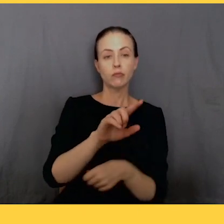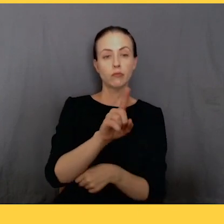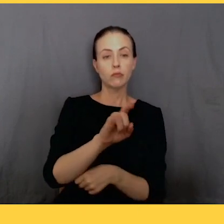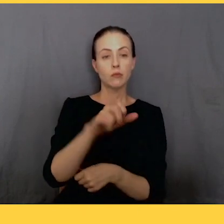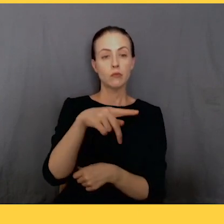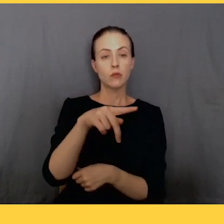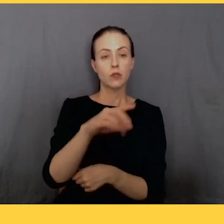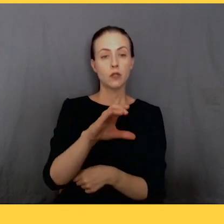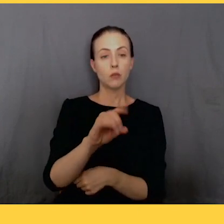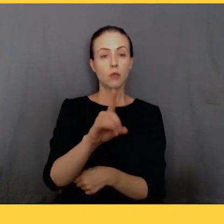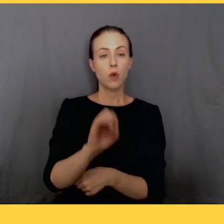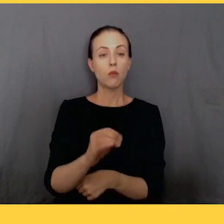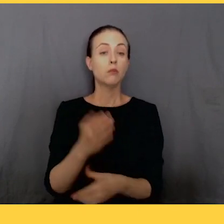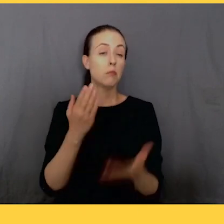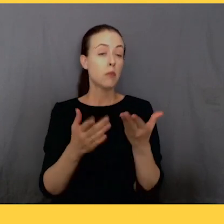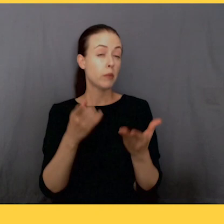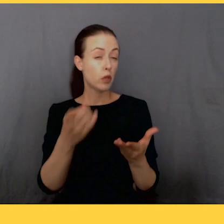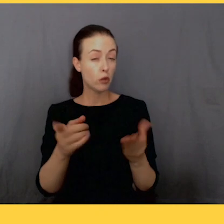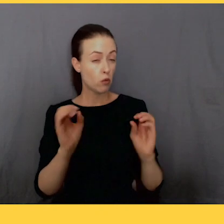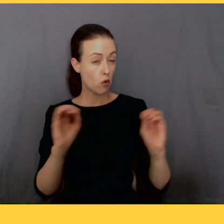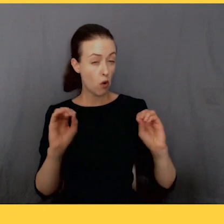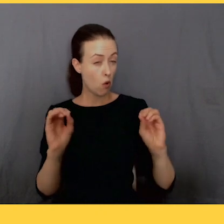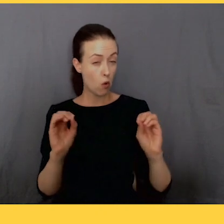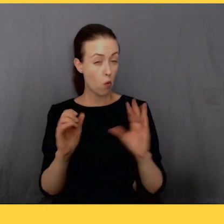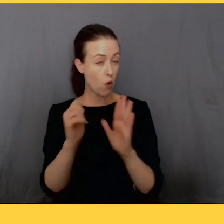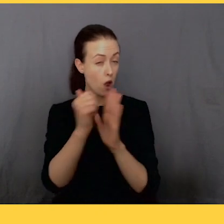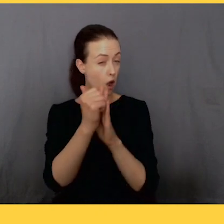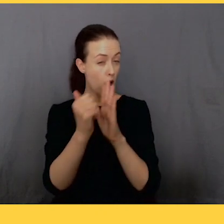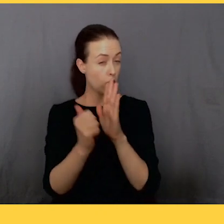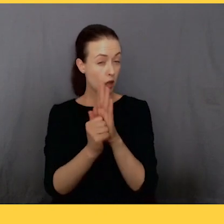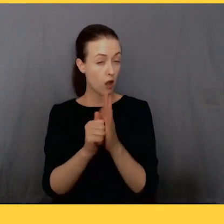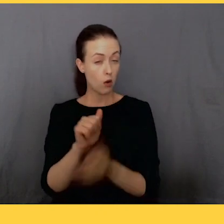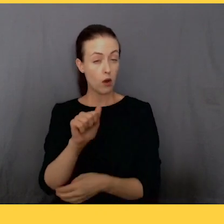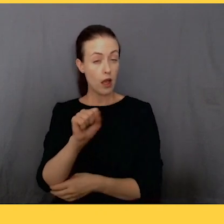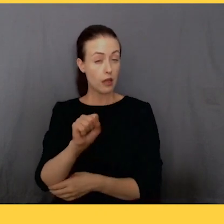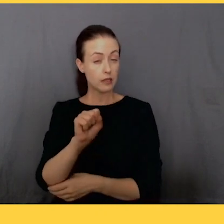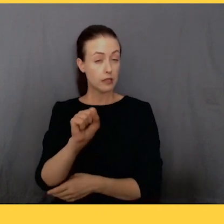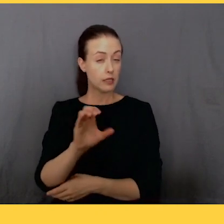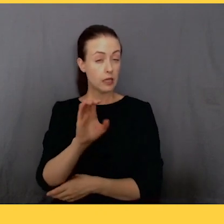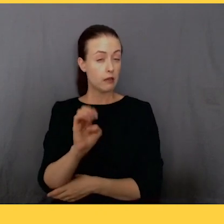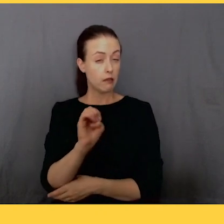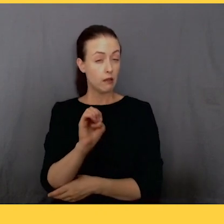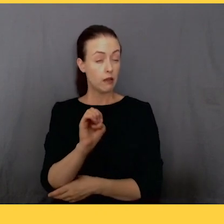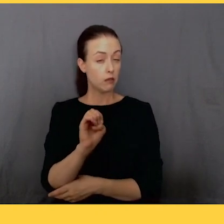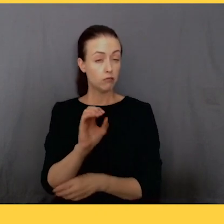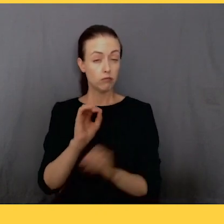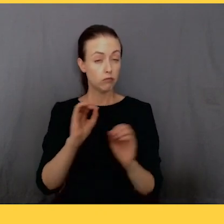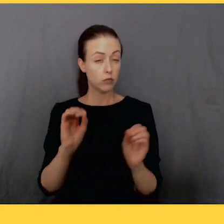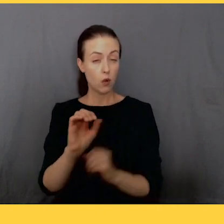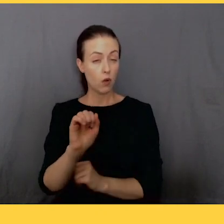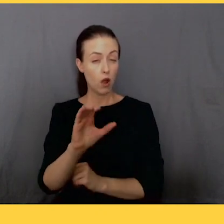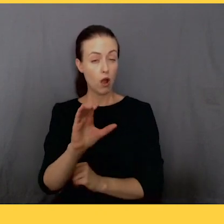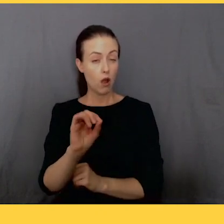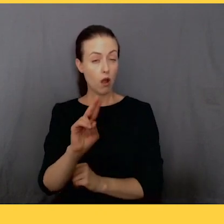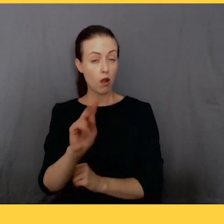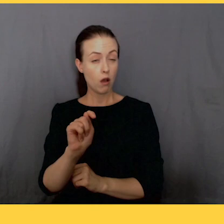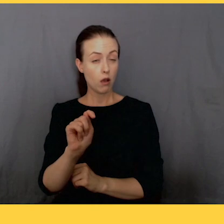An example is mobile home parks, or where there's a master meter and sub meters. The